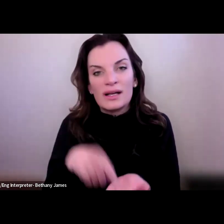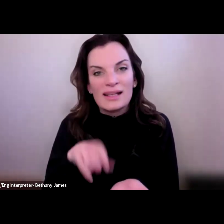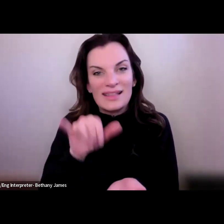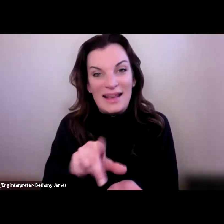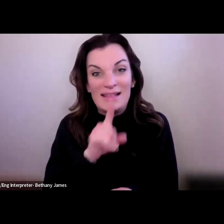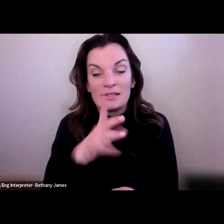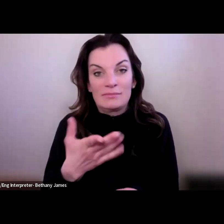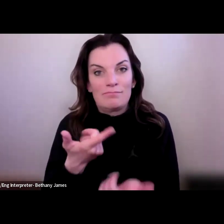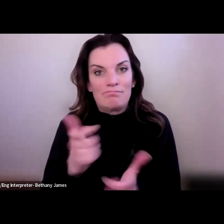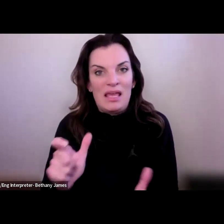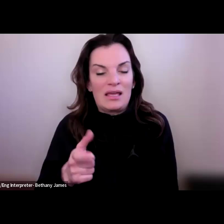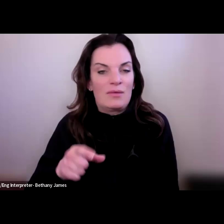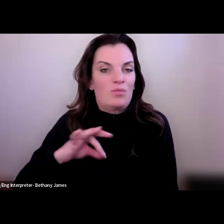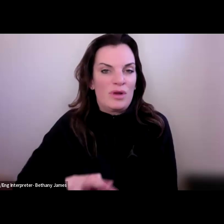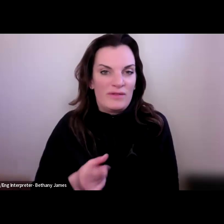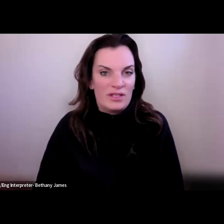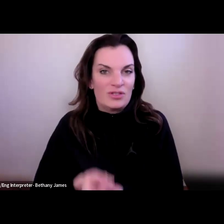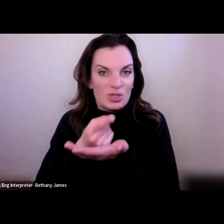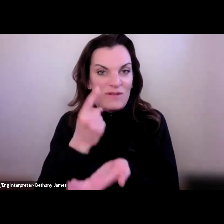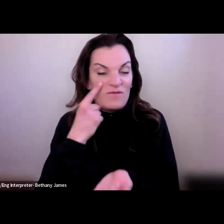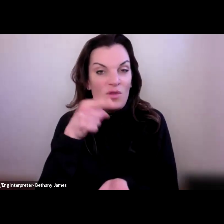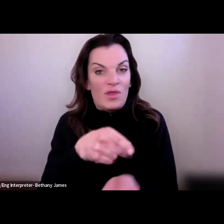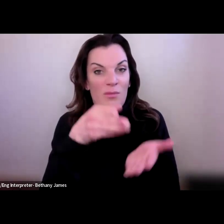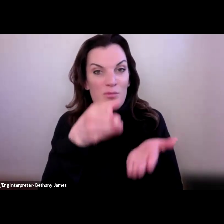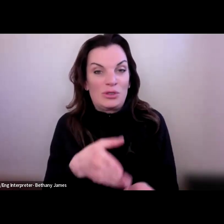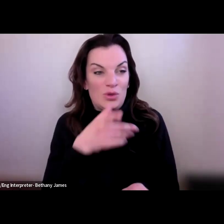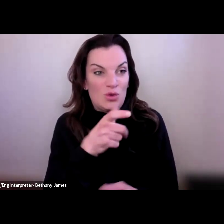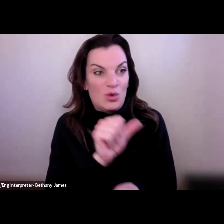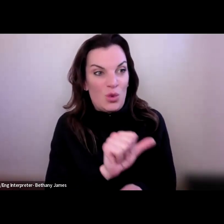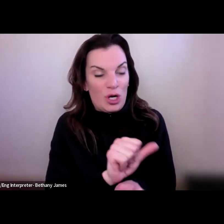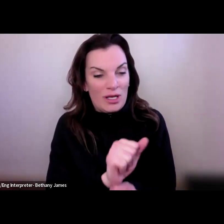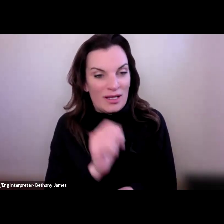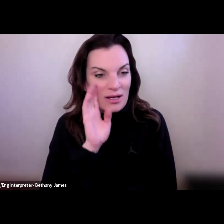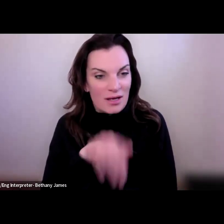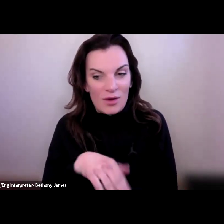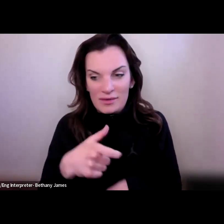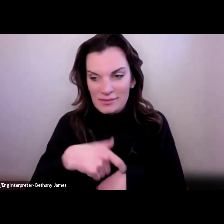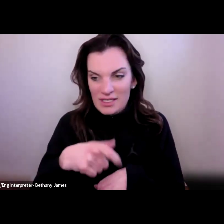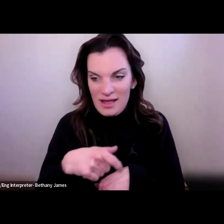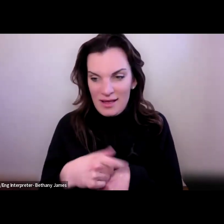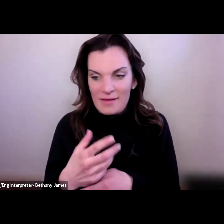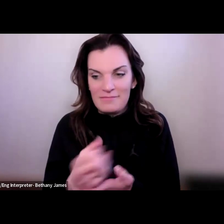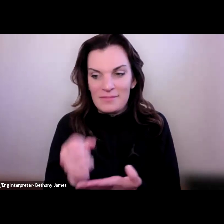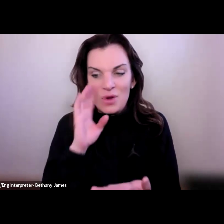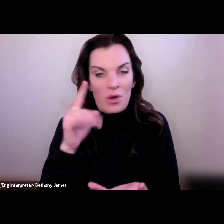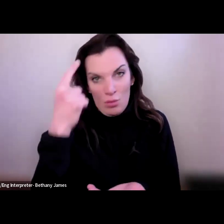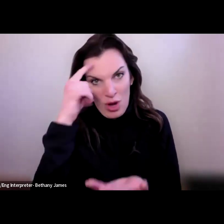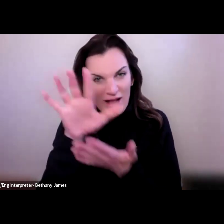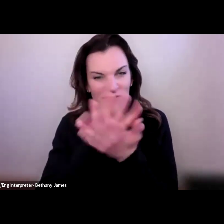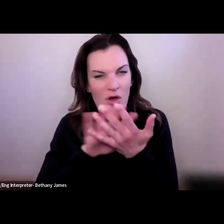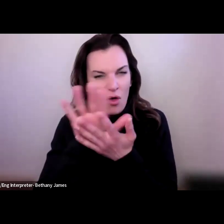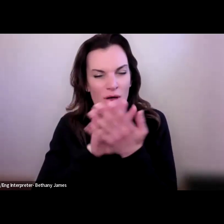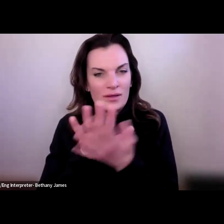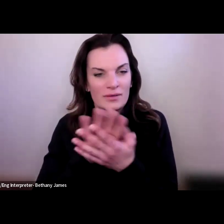a privilege, even for the average working American, not to mention after getting brain fog.